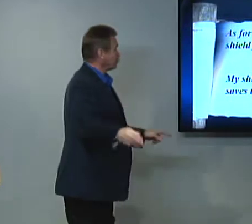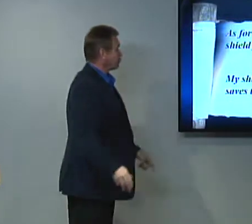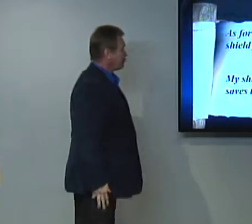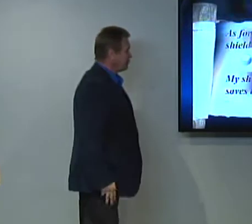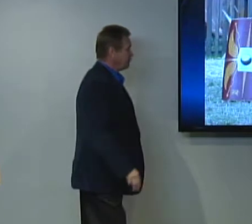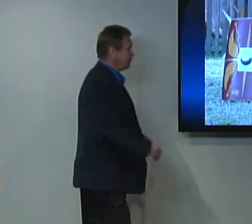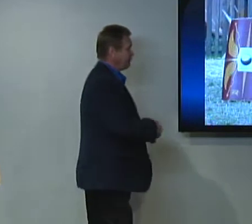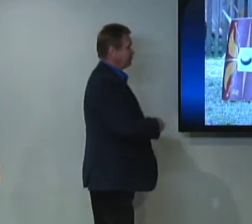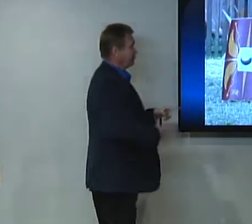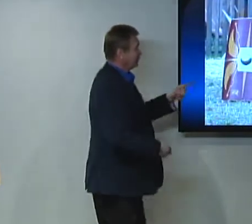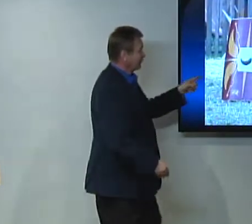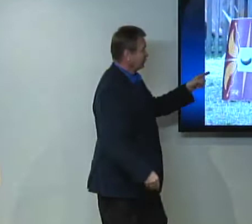today.